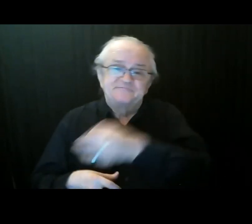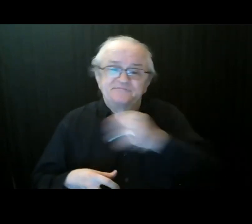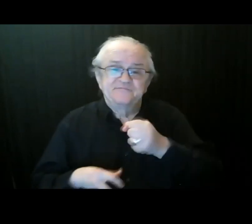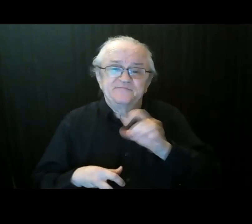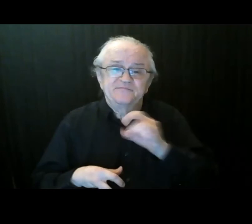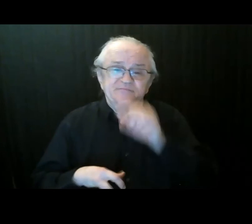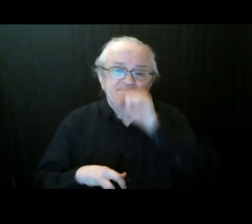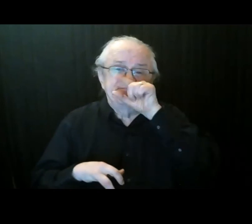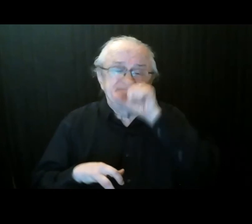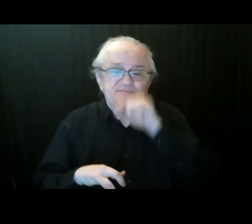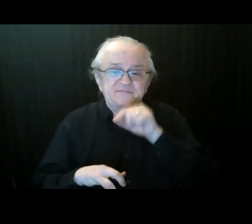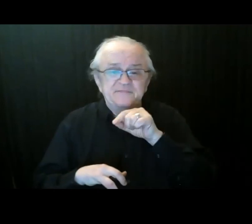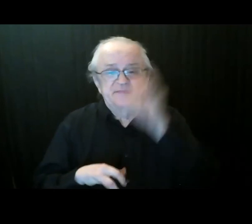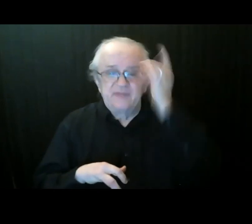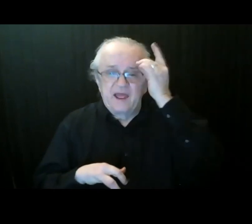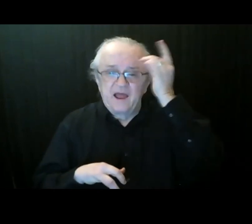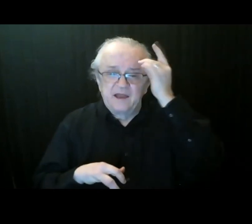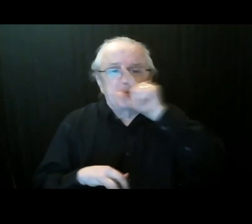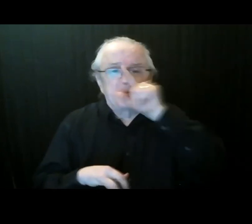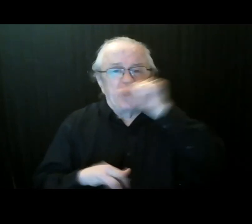an ornithologist.